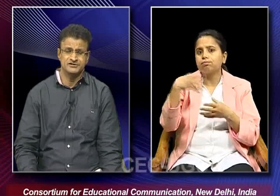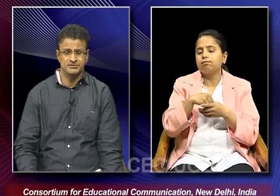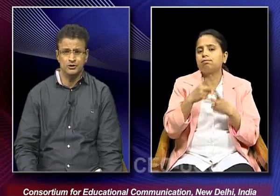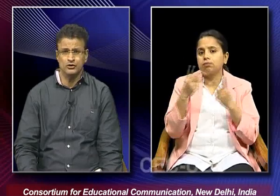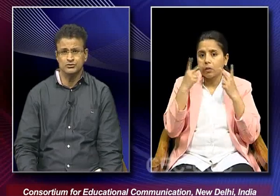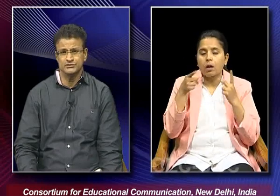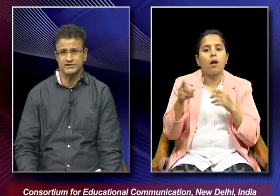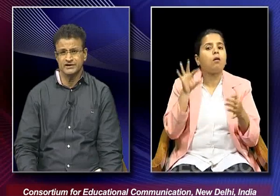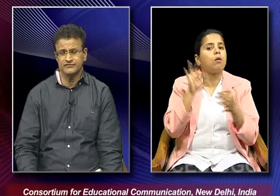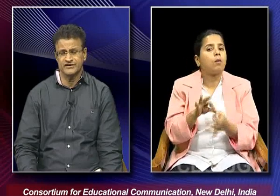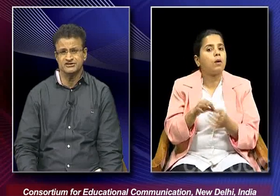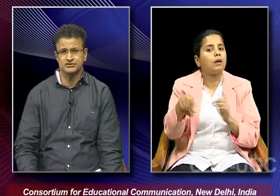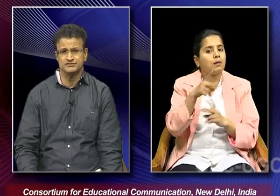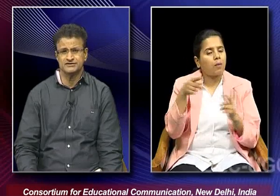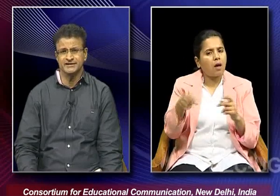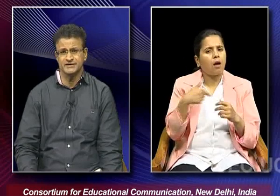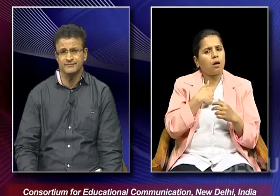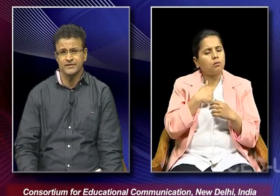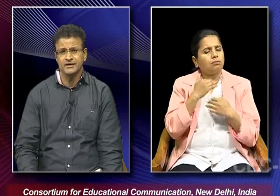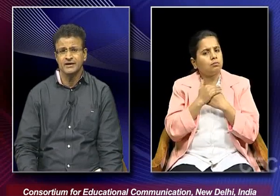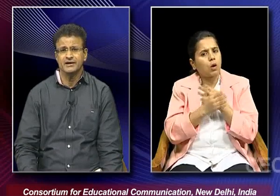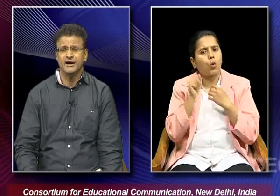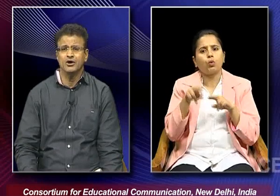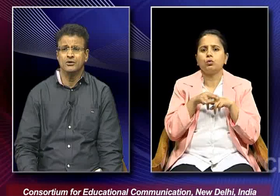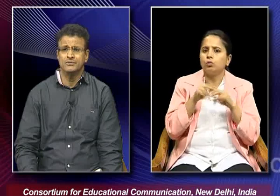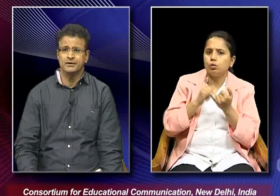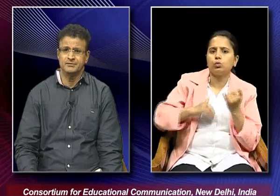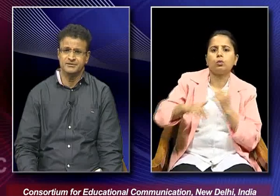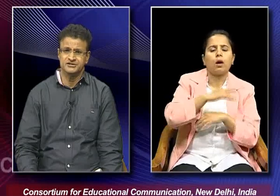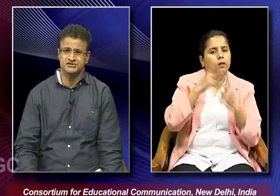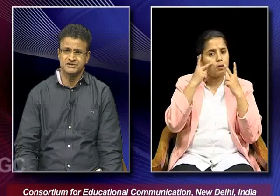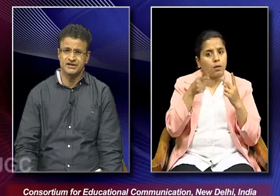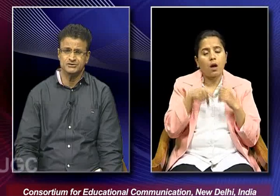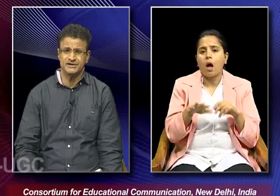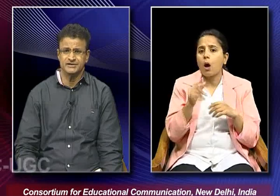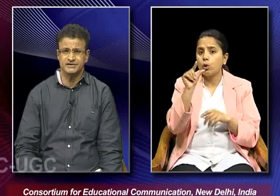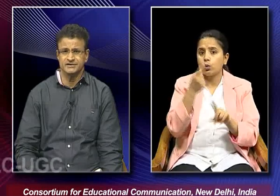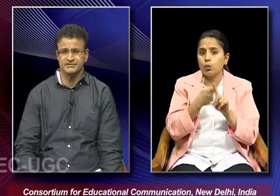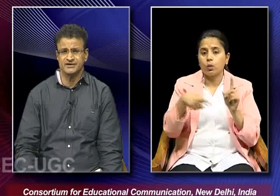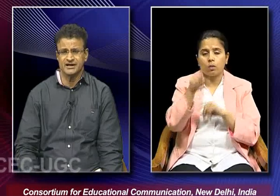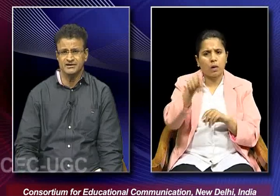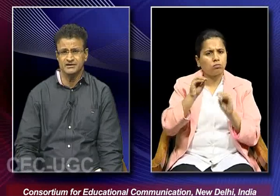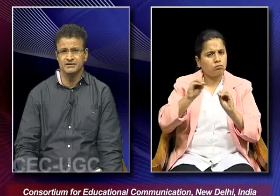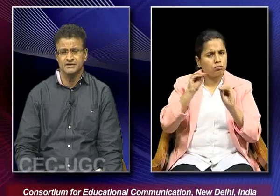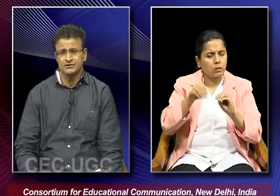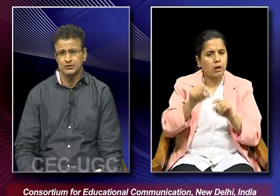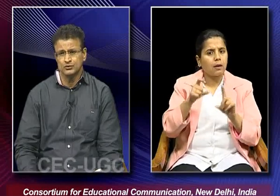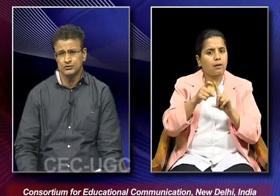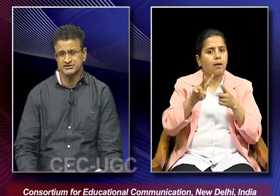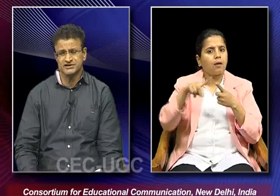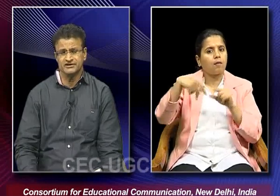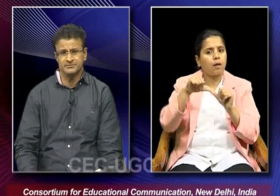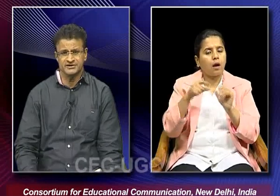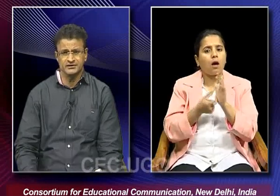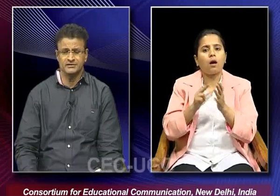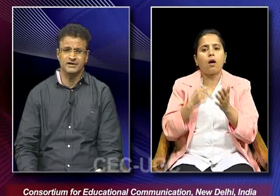and she belonged to that kind of a faction of society. And how British educated Devika Rani, who